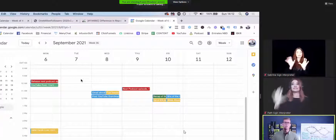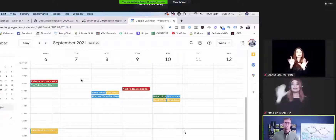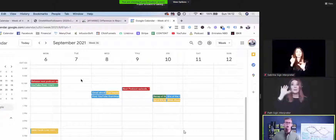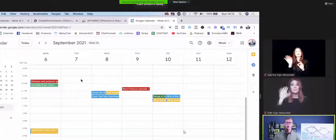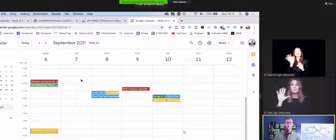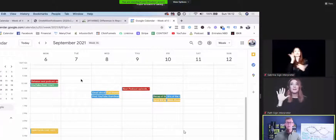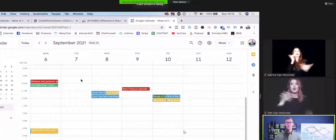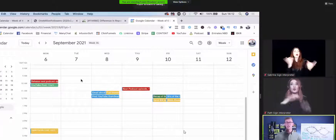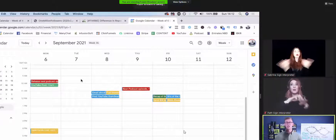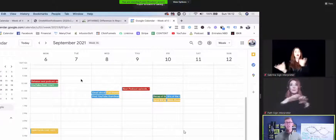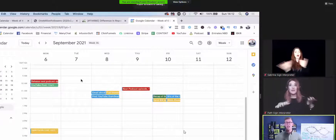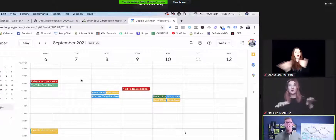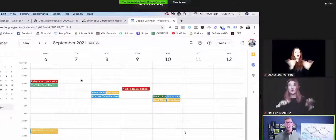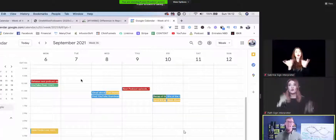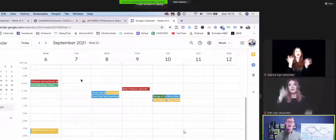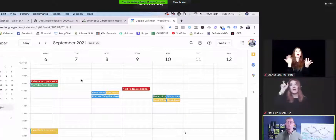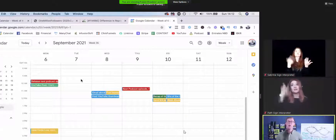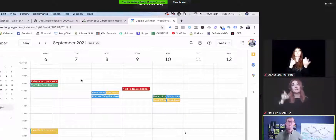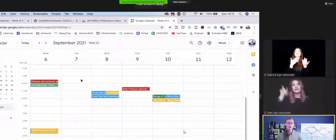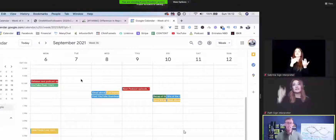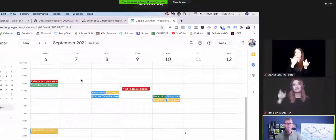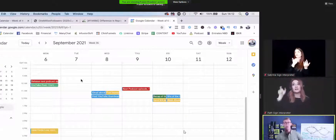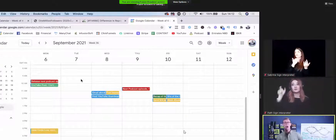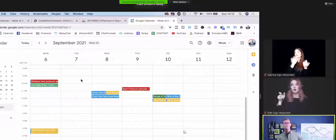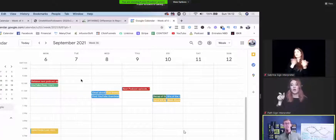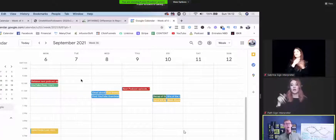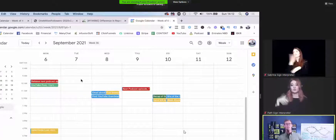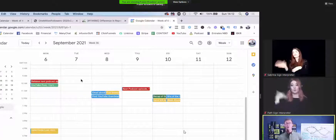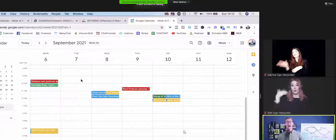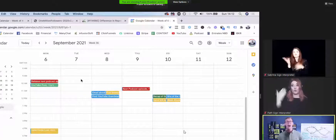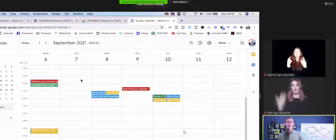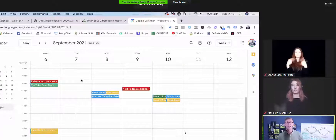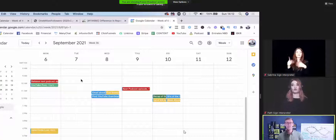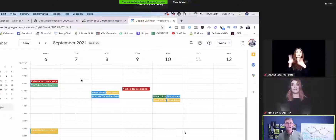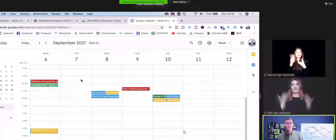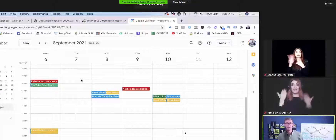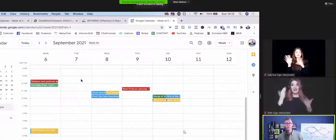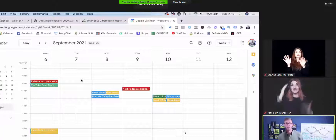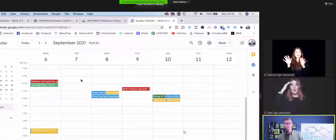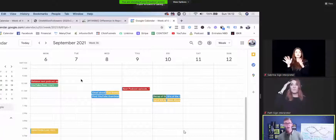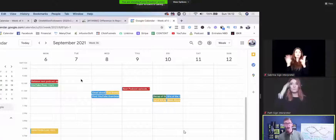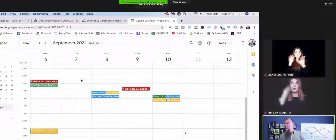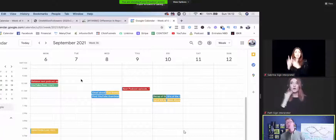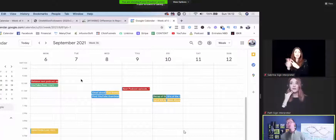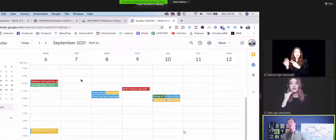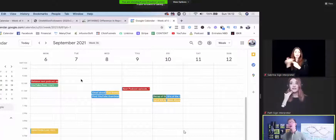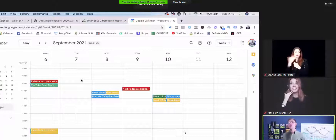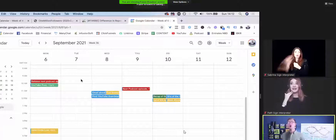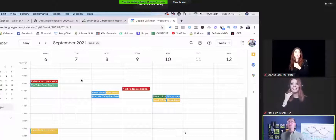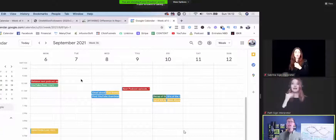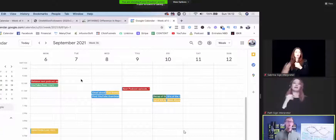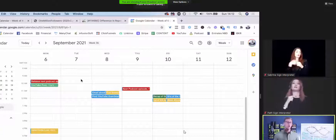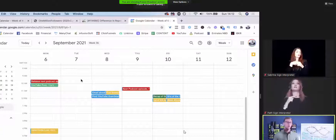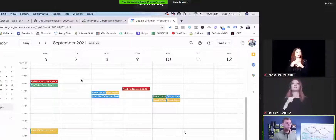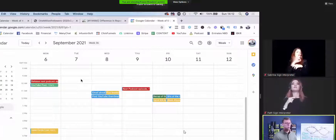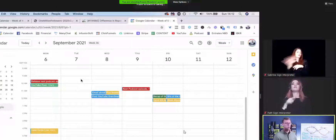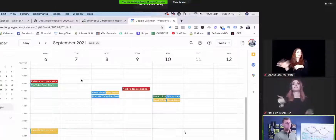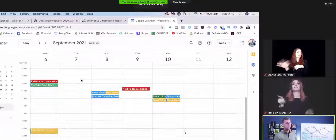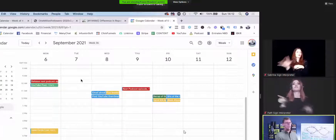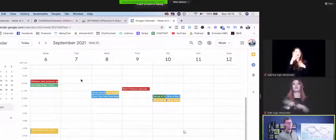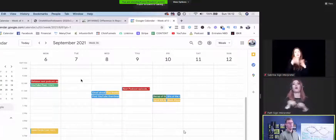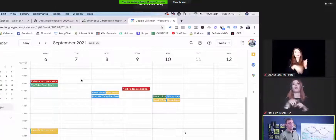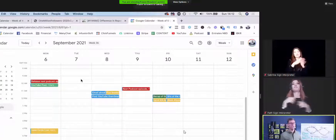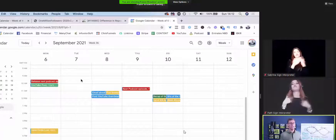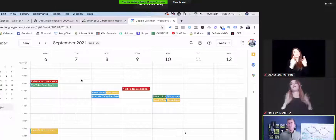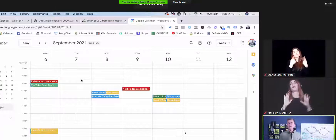do it tomorrow because I am my own boss. And if I want to have a day off, I will have a day off. And if your friend contacts you on a Monday